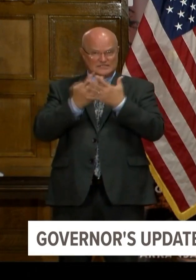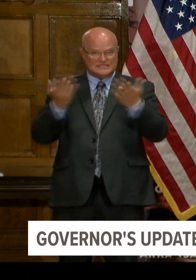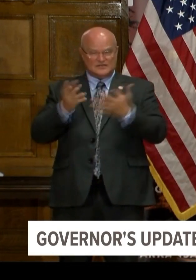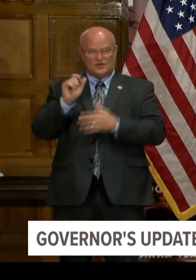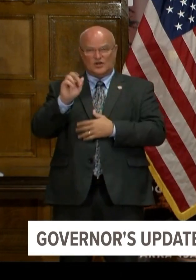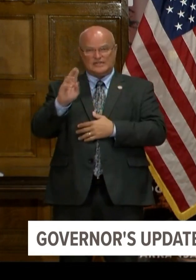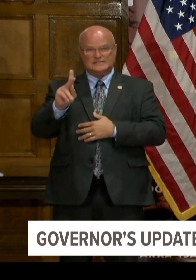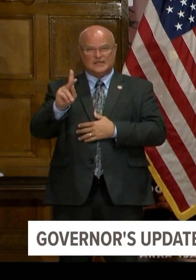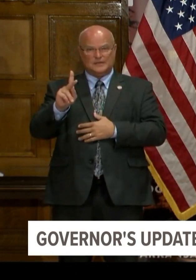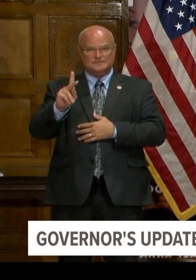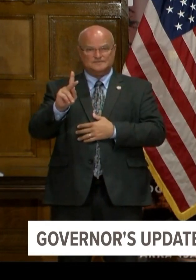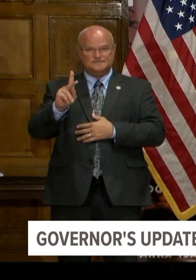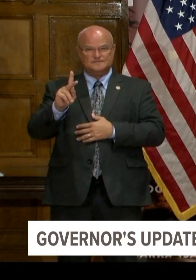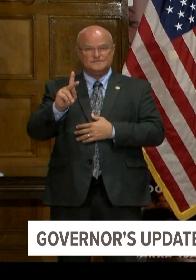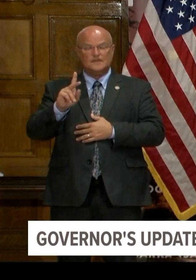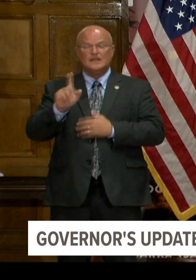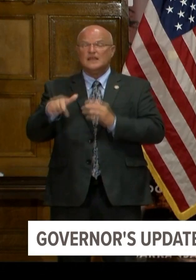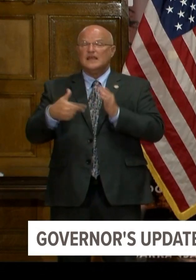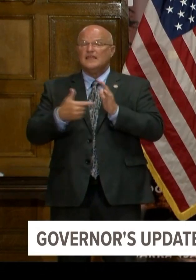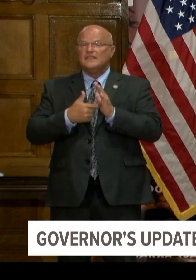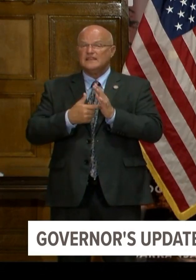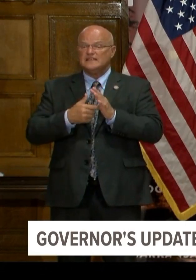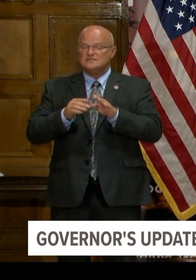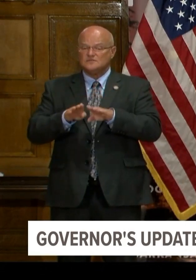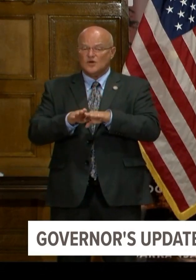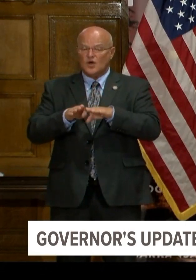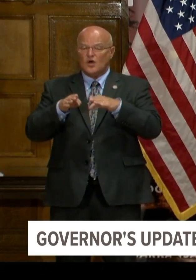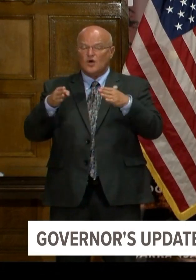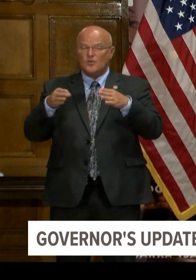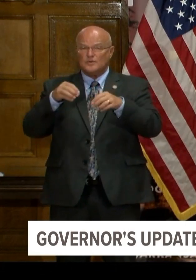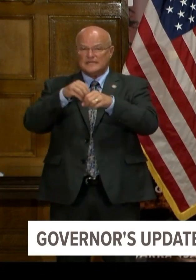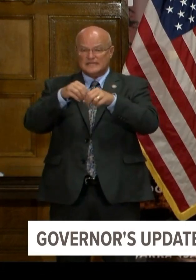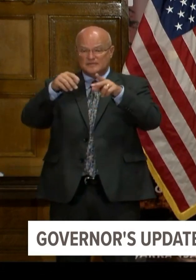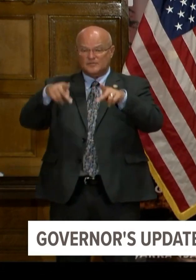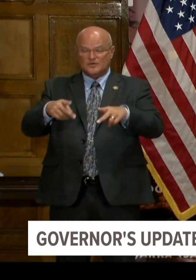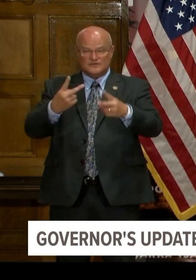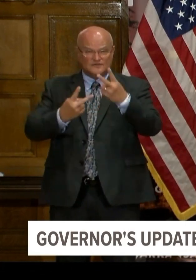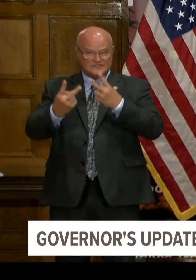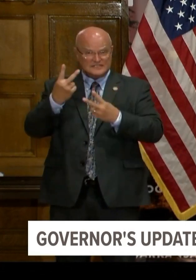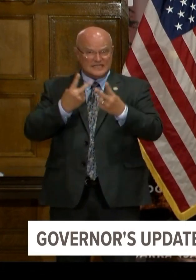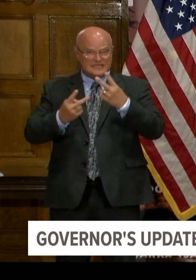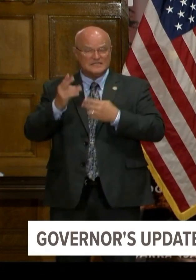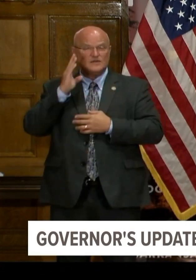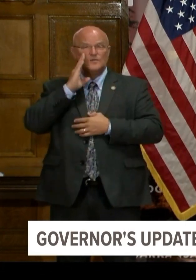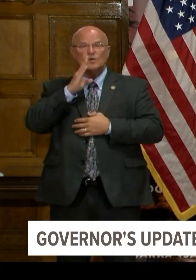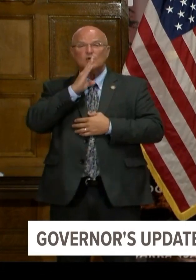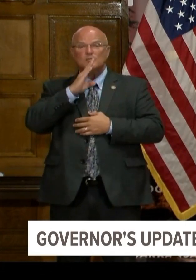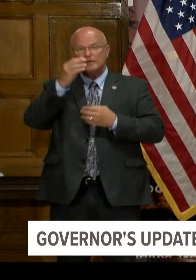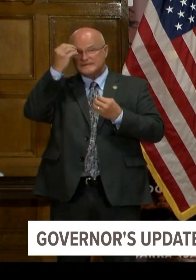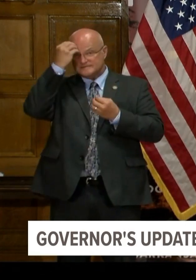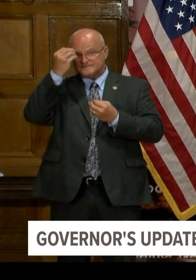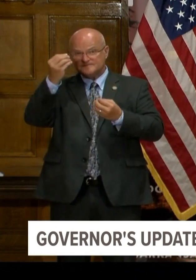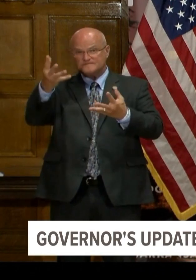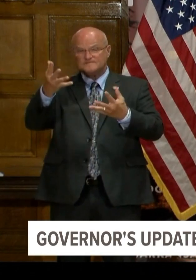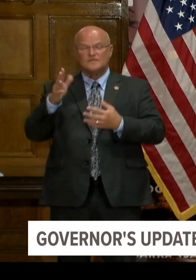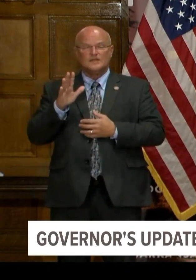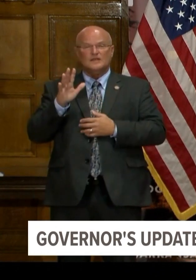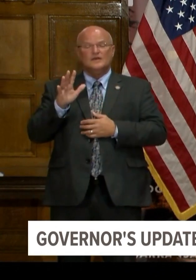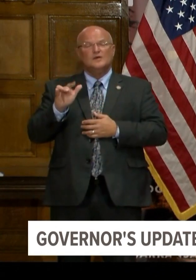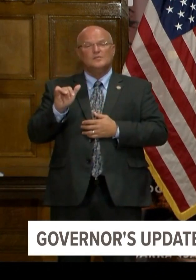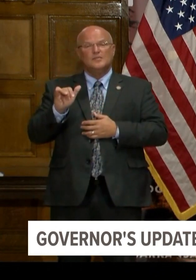in Arkansas. This phased reopening of in-person visitation will be informed by